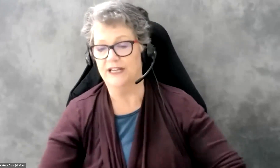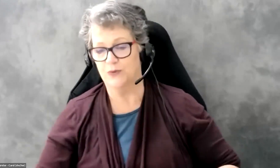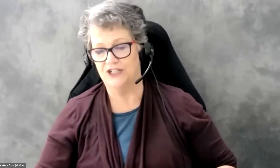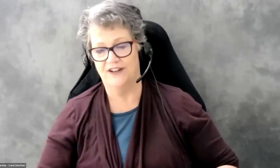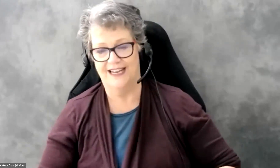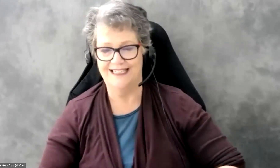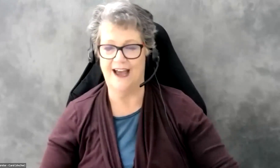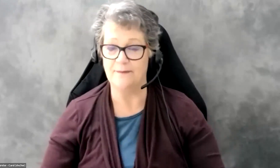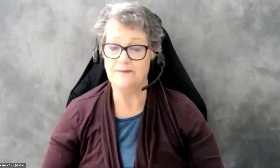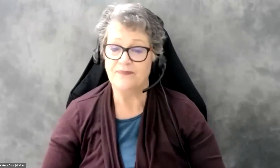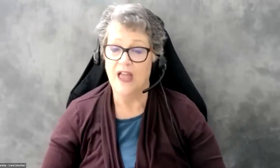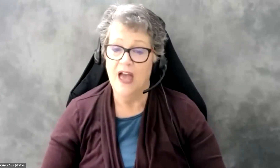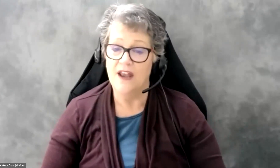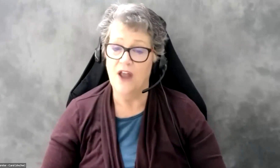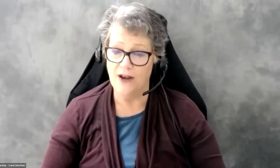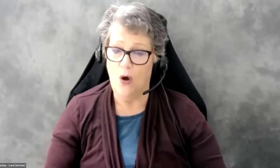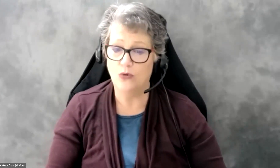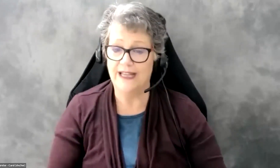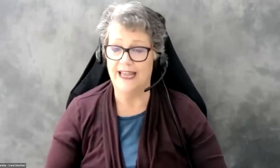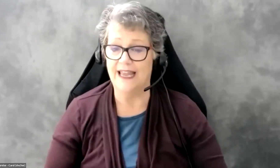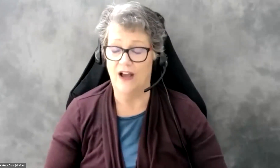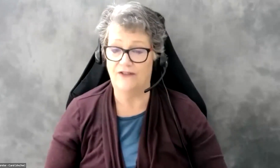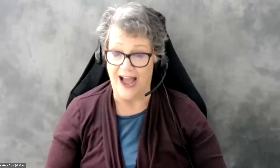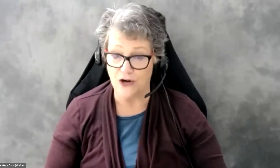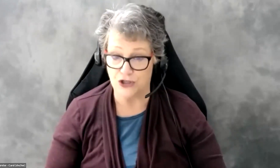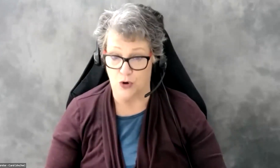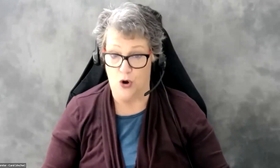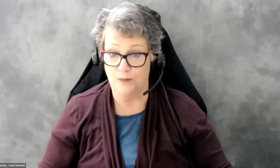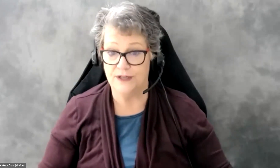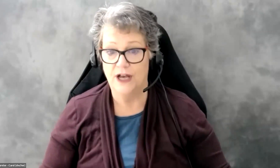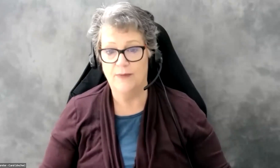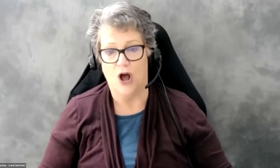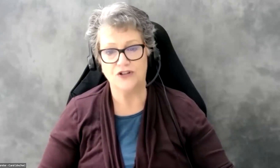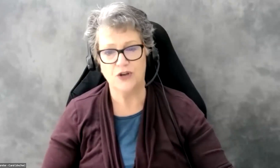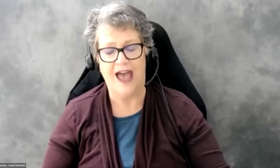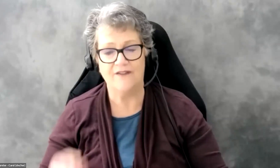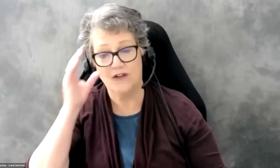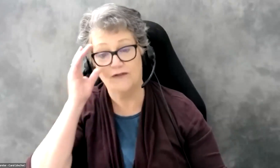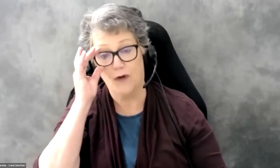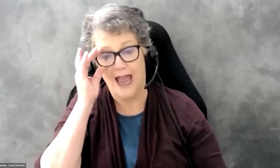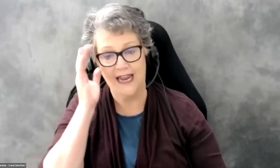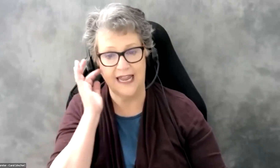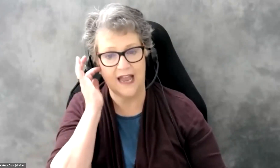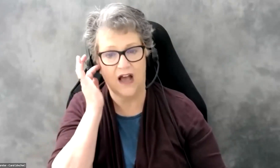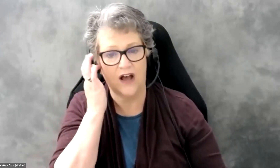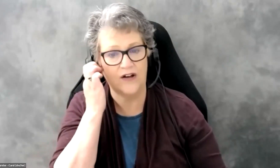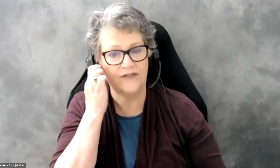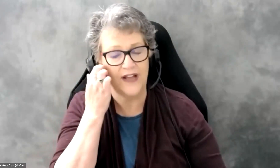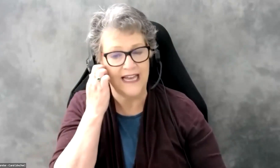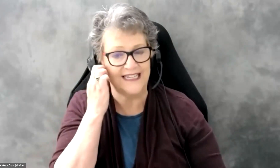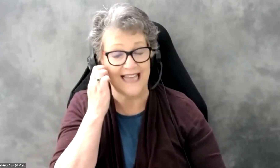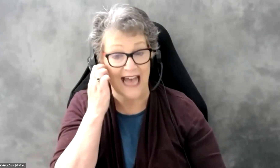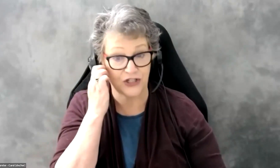So please reach out at any time. Not only fire strobes, but also having a variety